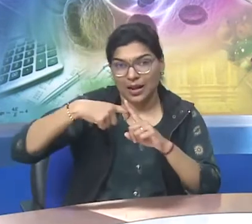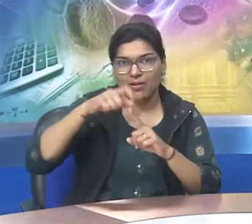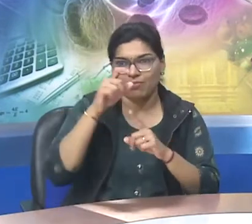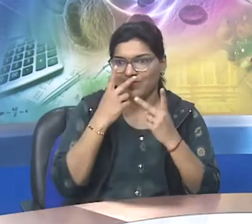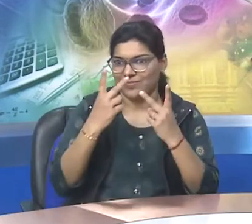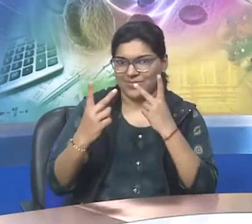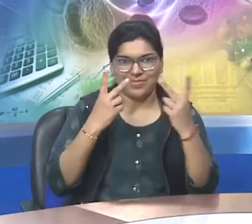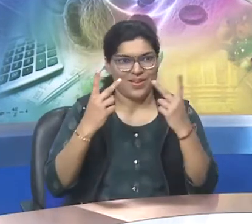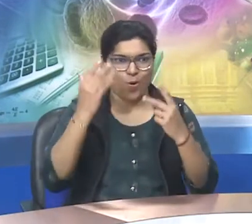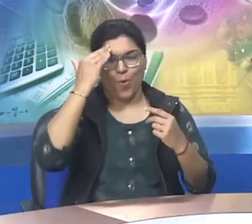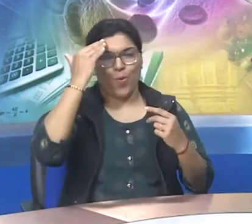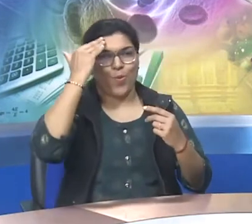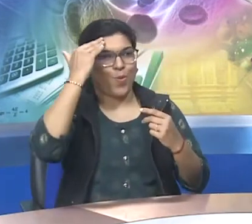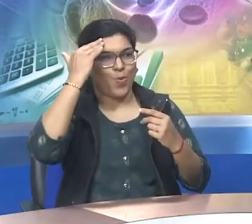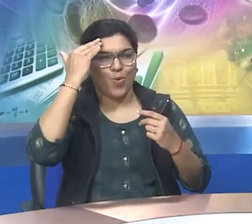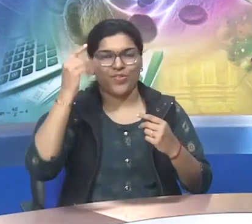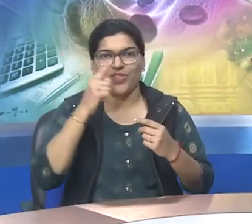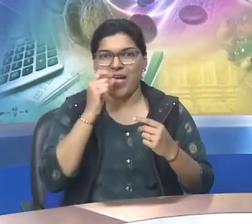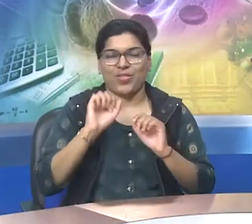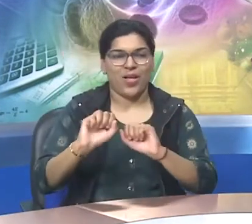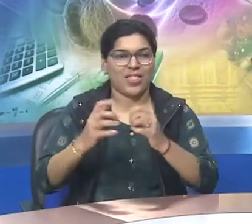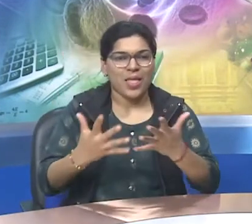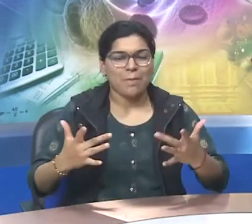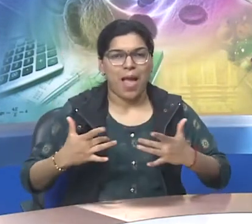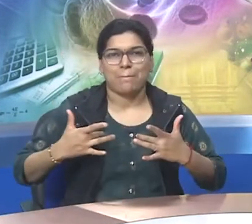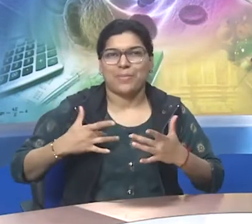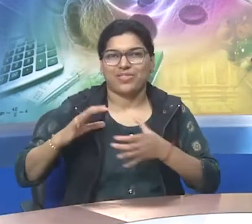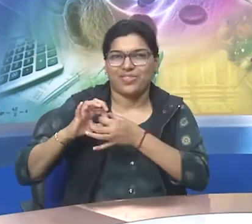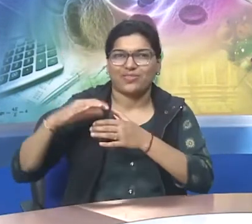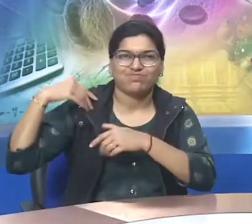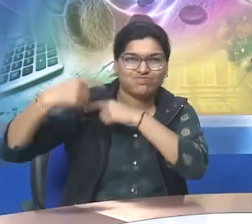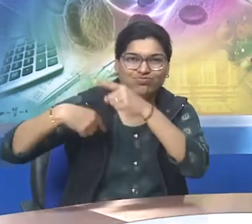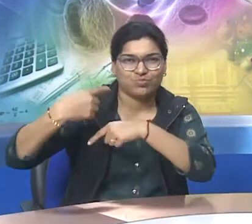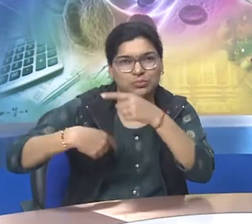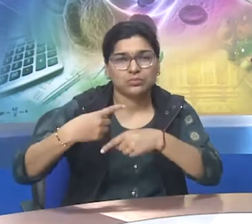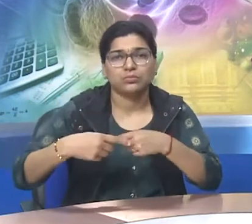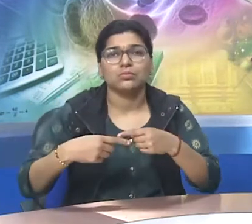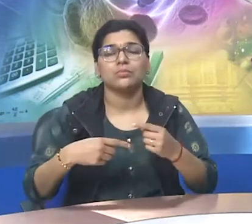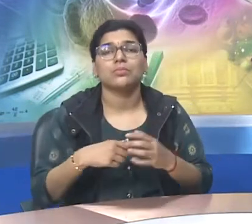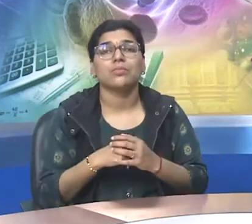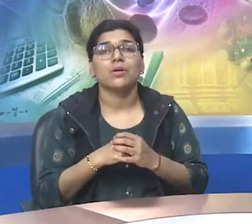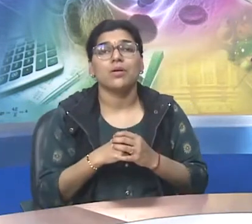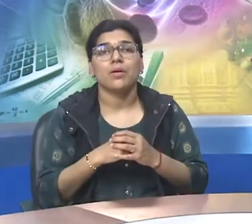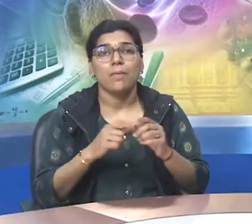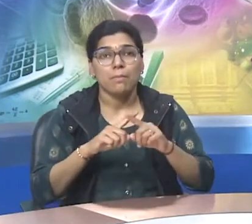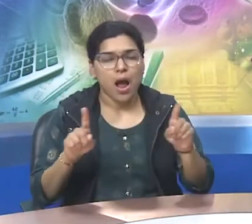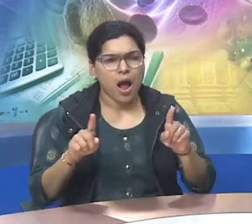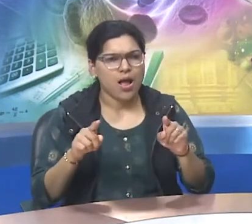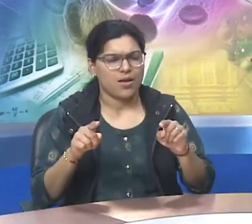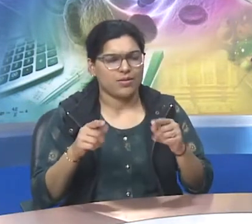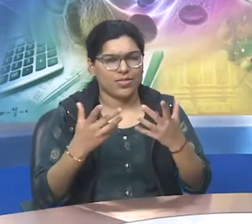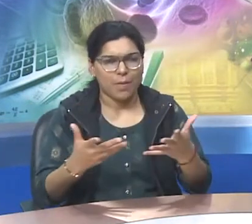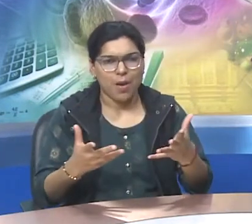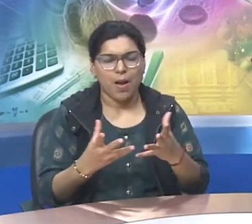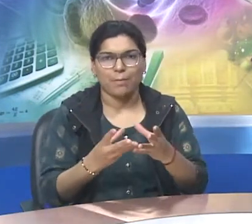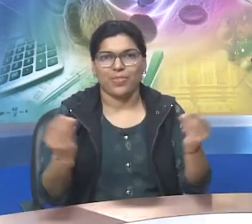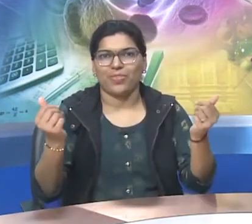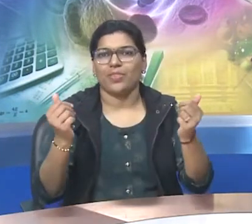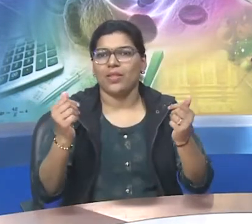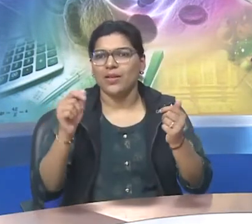which is full of silence now. All the things with which she used to spend her time with